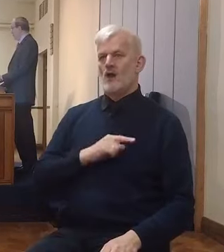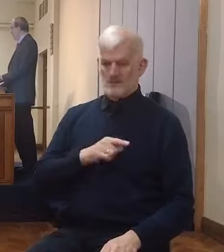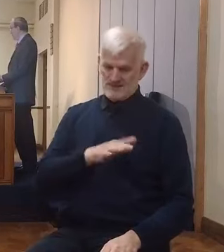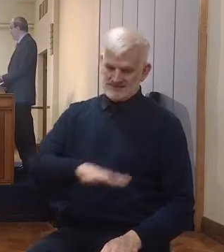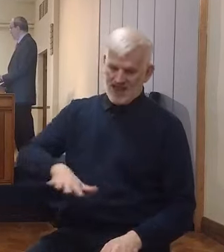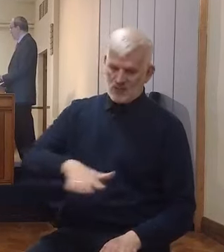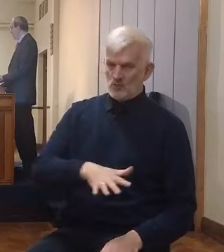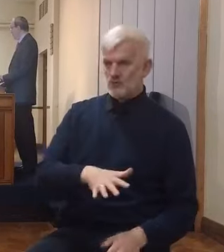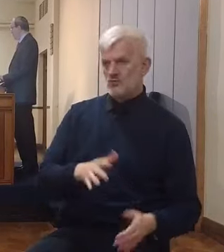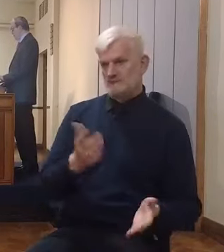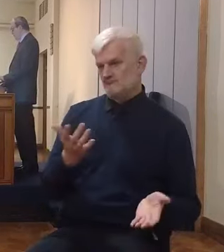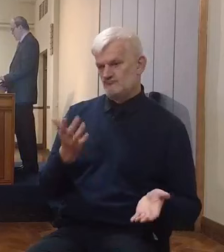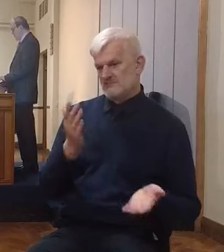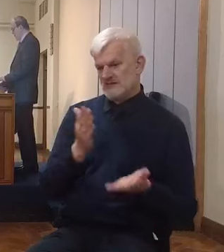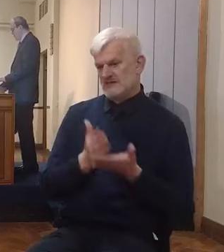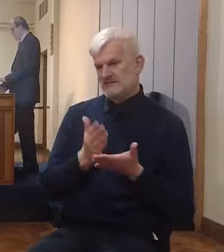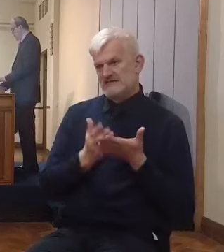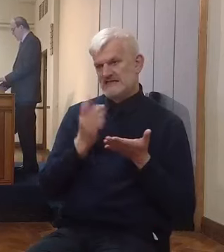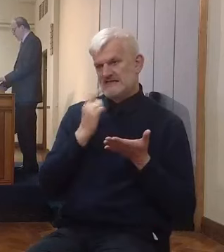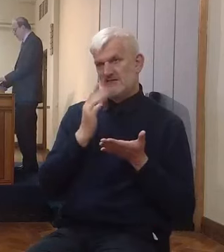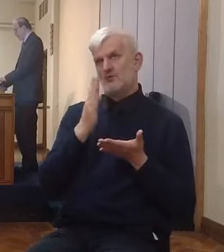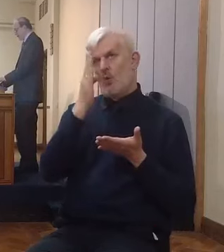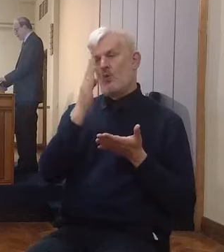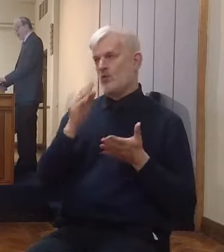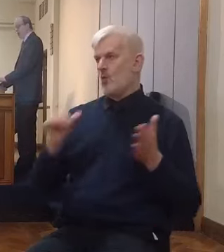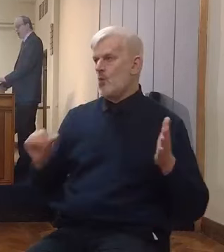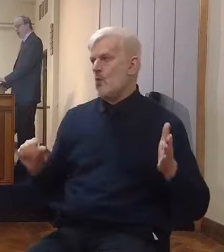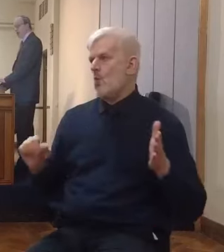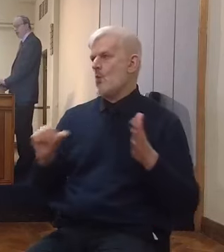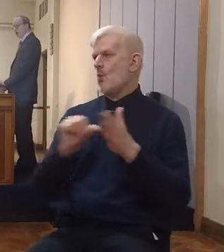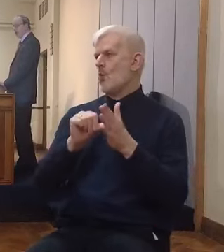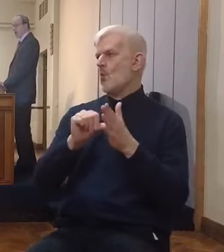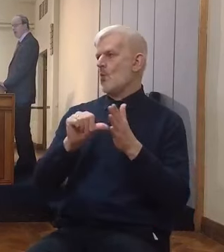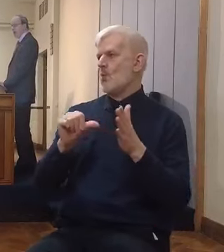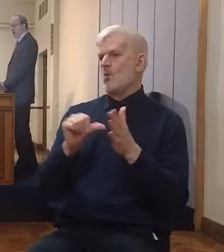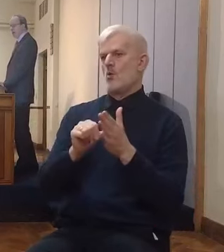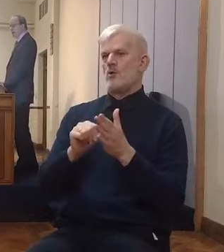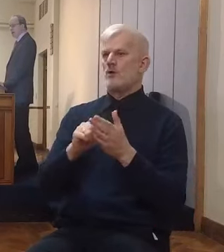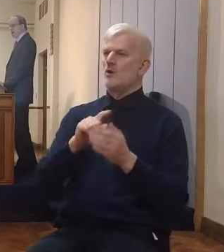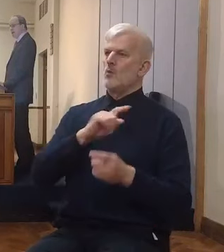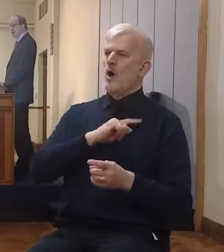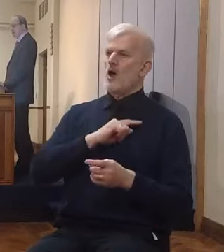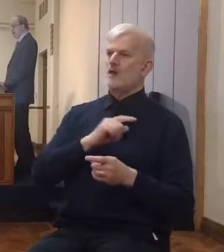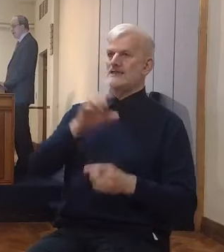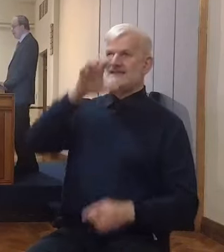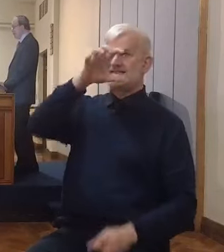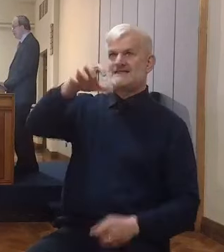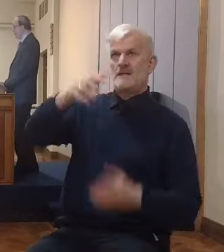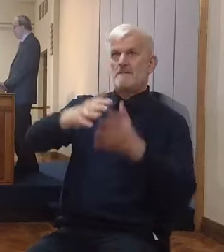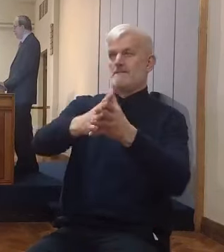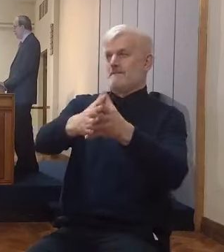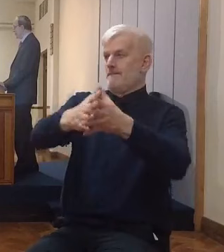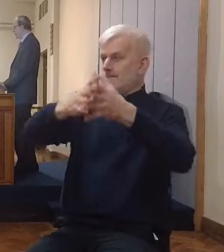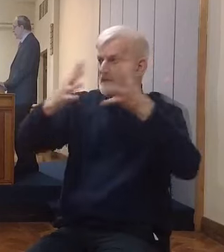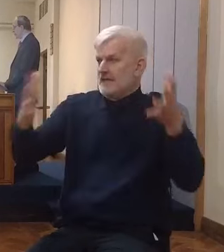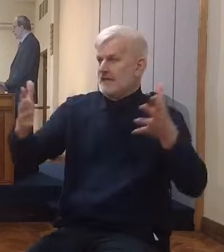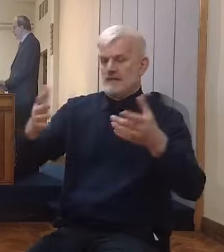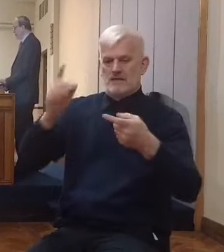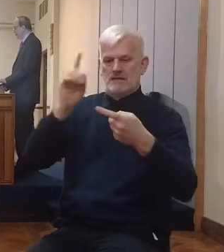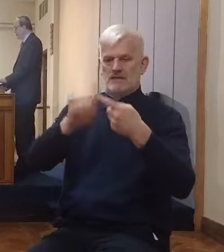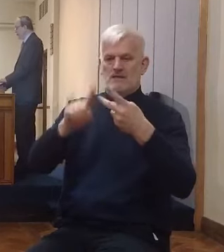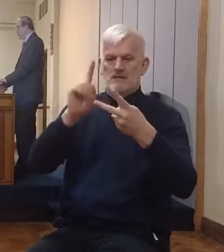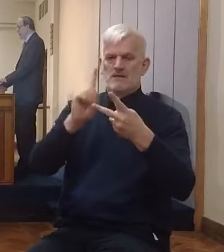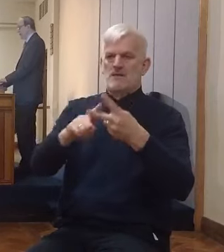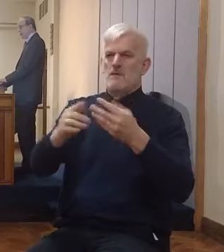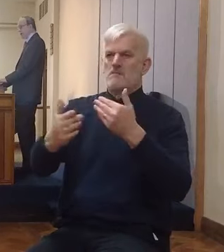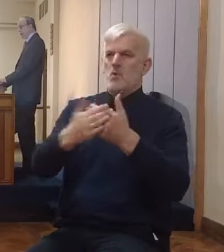more difficult. The city-states were much larger, enemies therefore more numerous, and